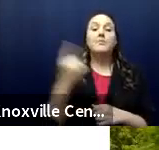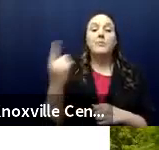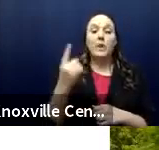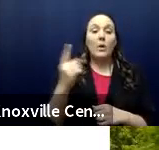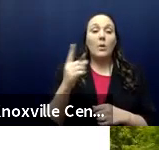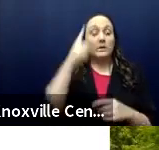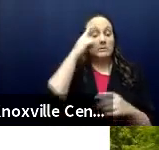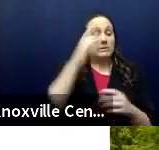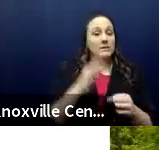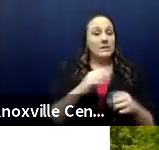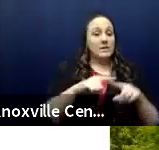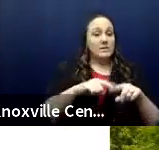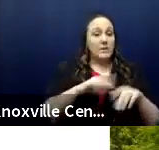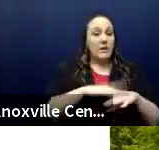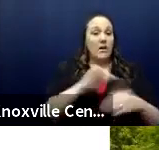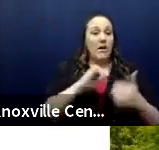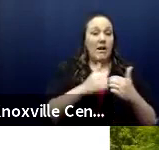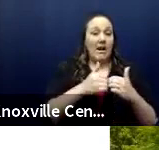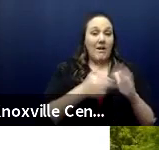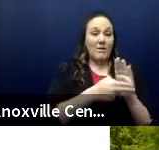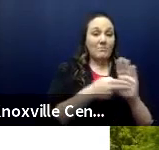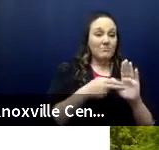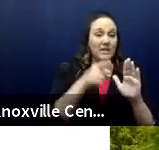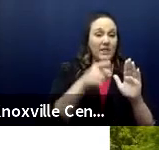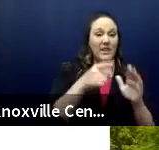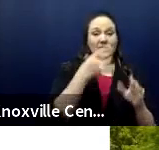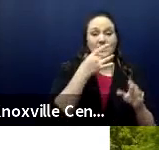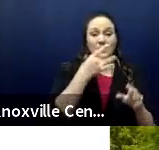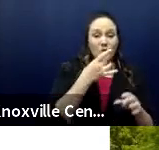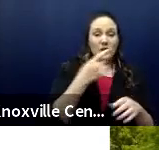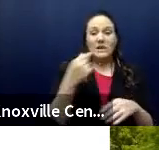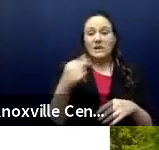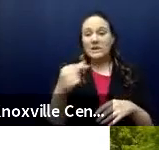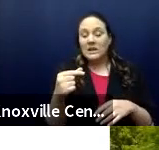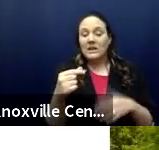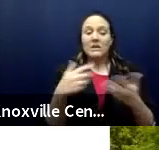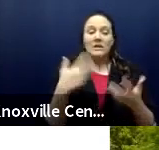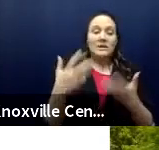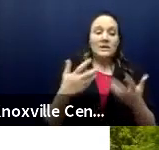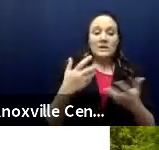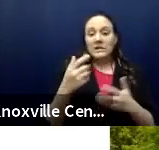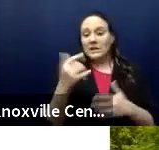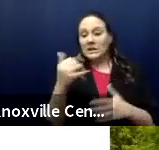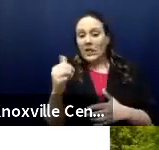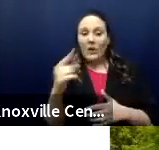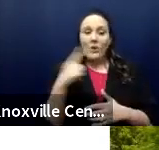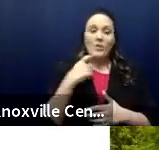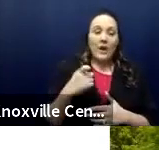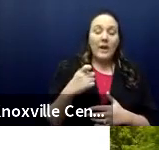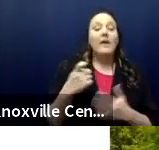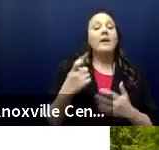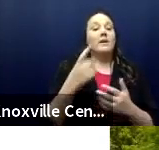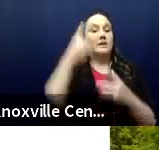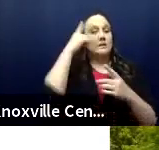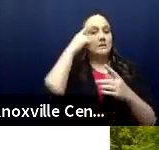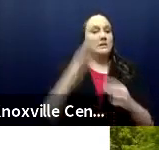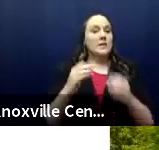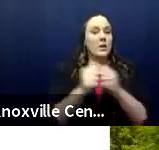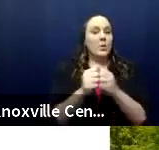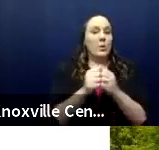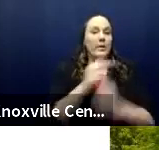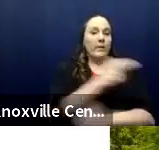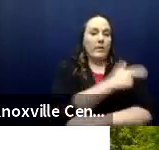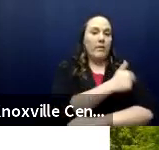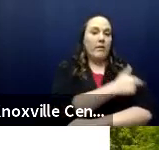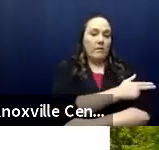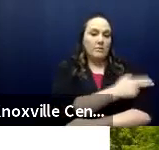decisions regarding how to classify this benchmark as green, yellow, or red are made in concert with our hospital partners, as well as taking all of the